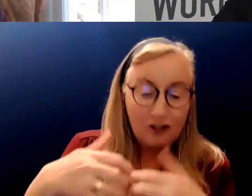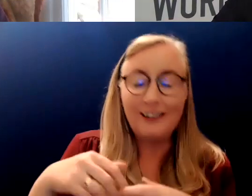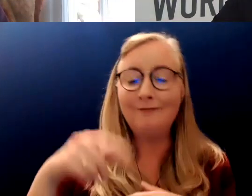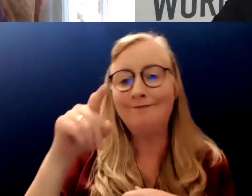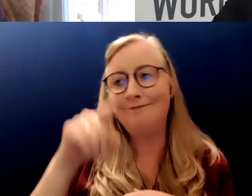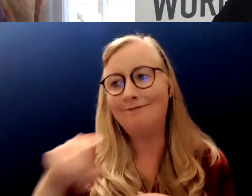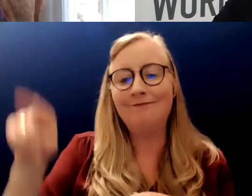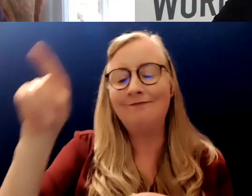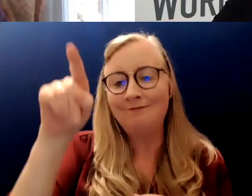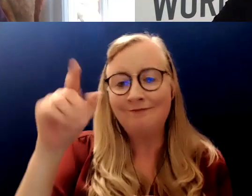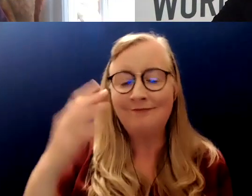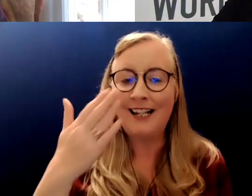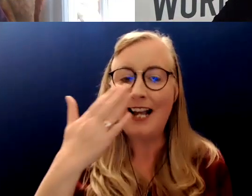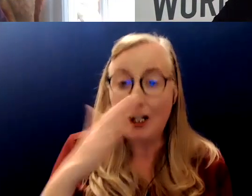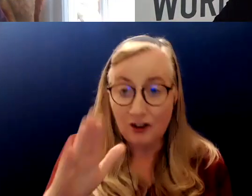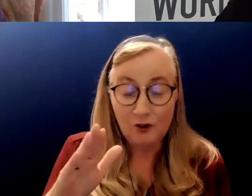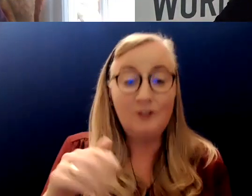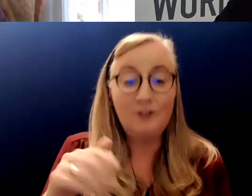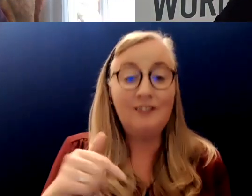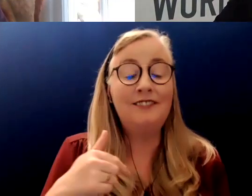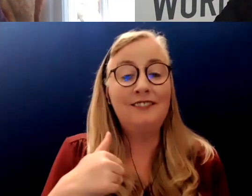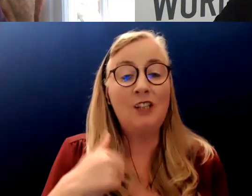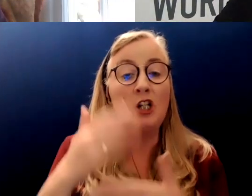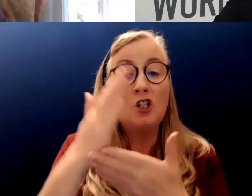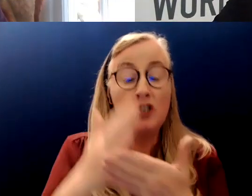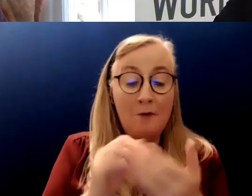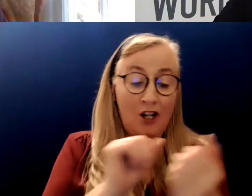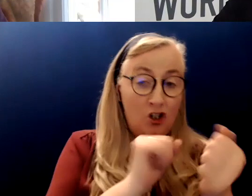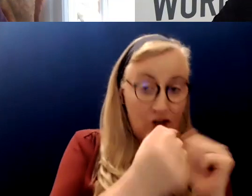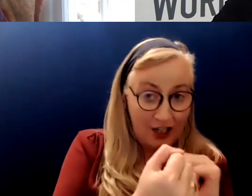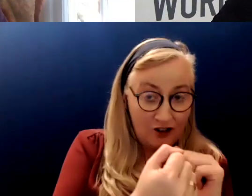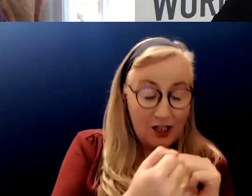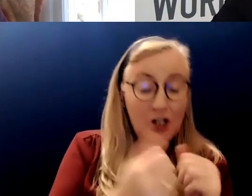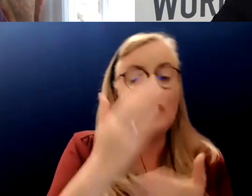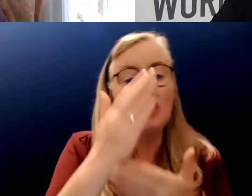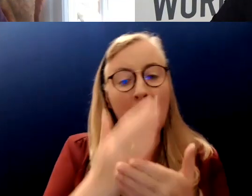say, I really see changes, but some of them are slower in coming.